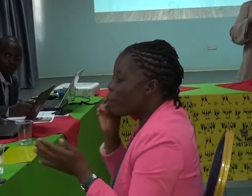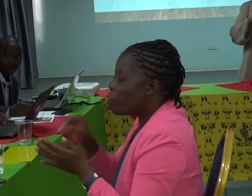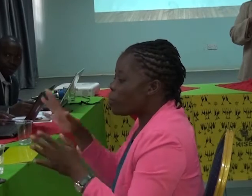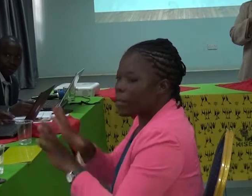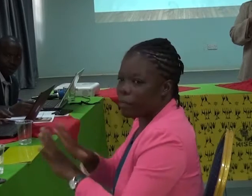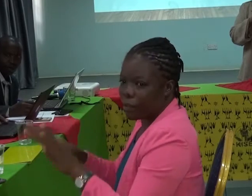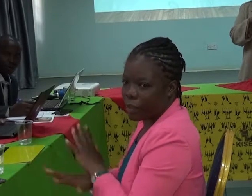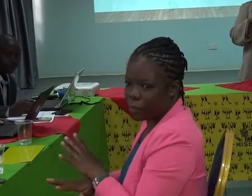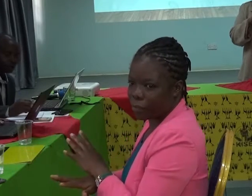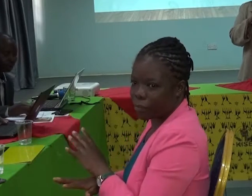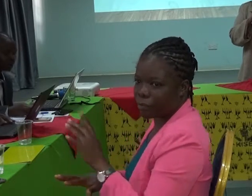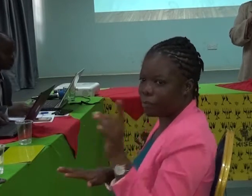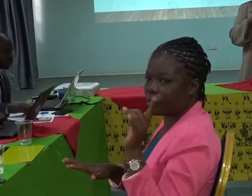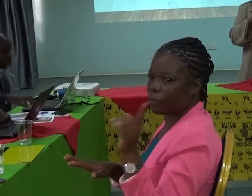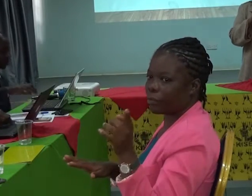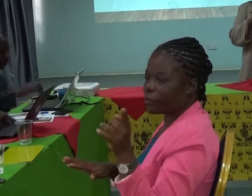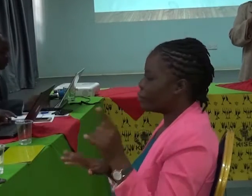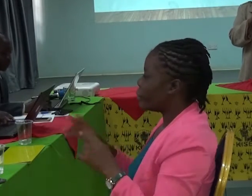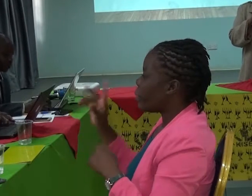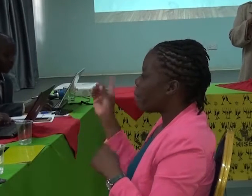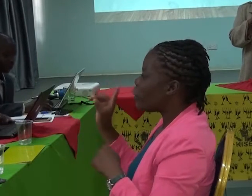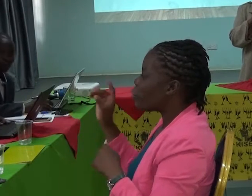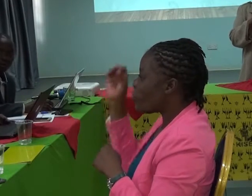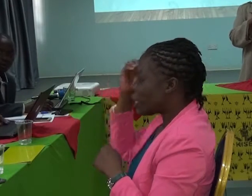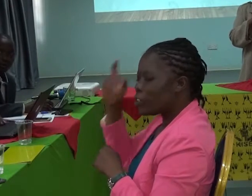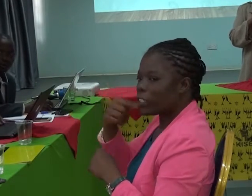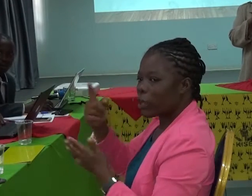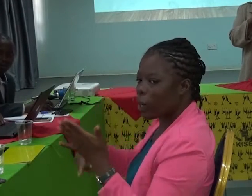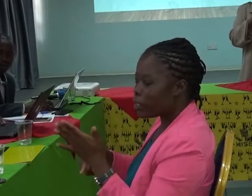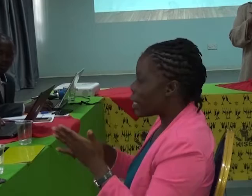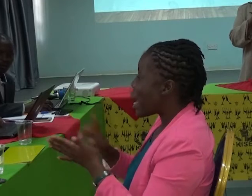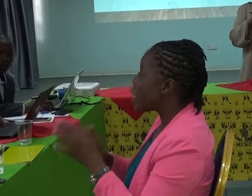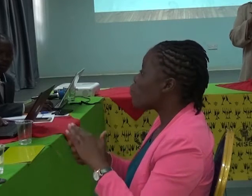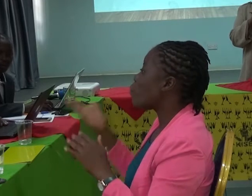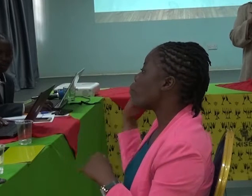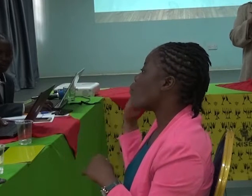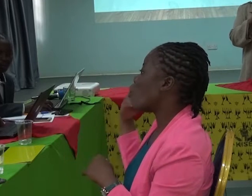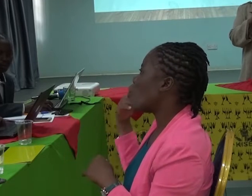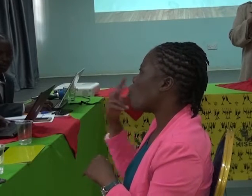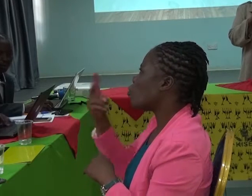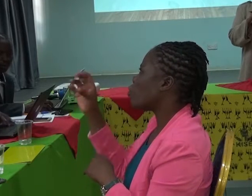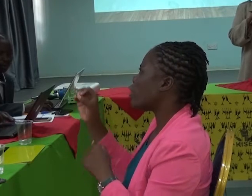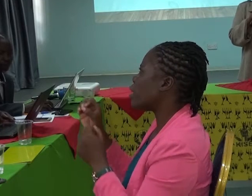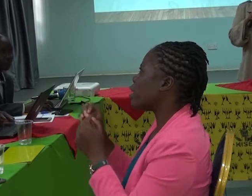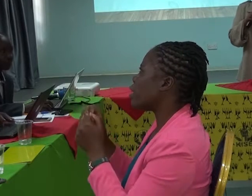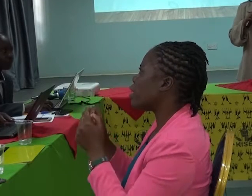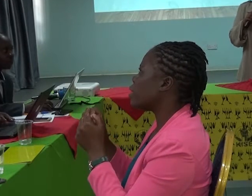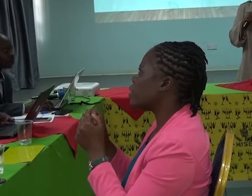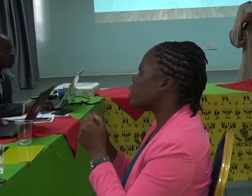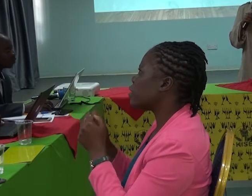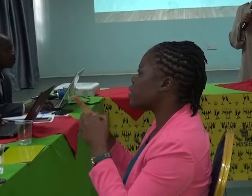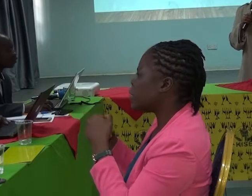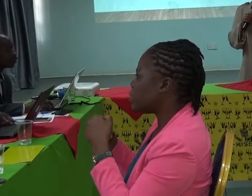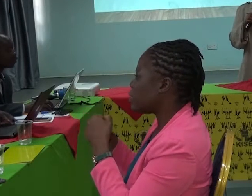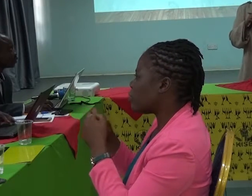was reviewed. It was reviewed. It was reviewed last year, and it has guidelines. No, that is